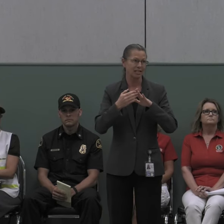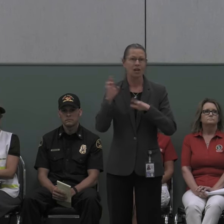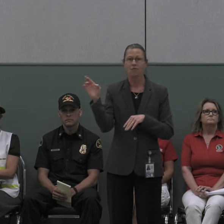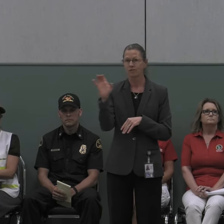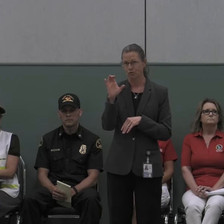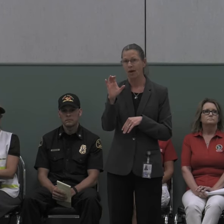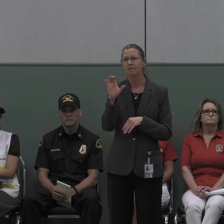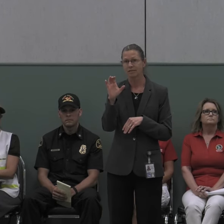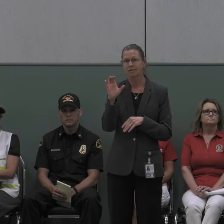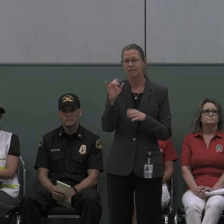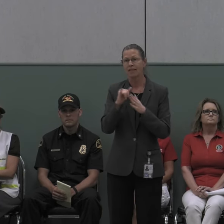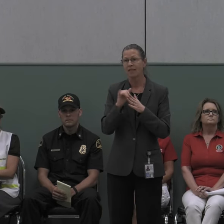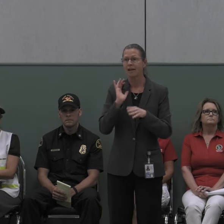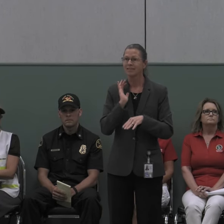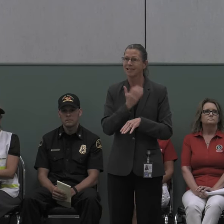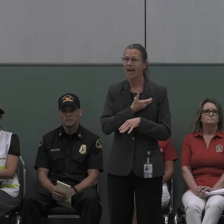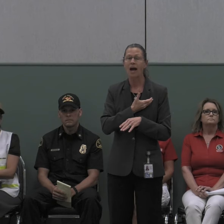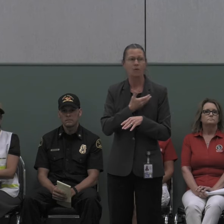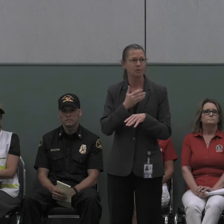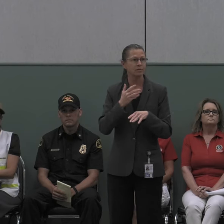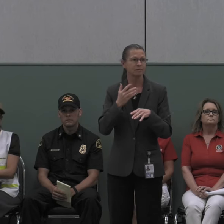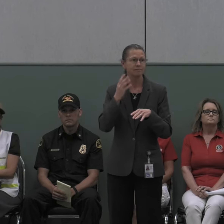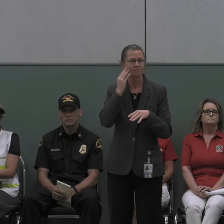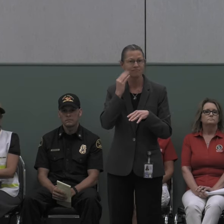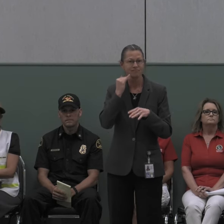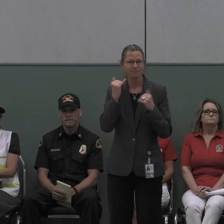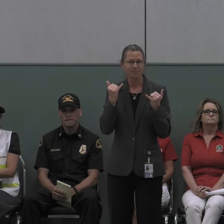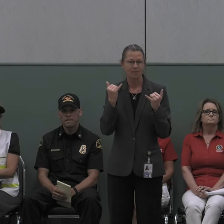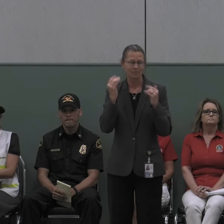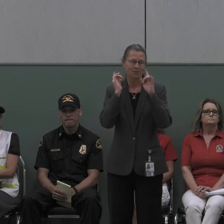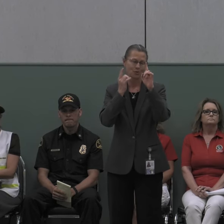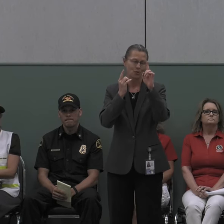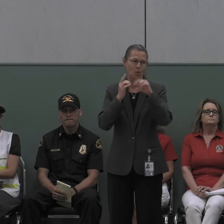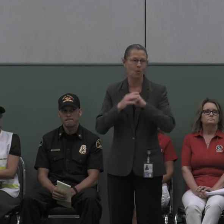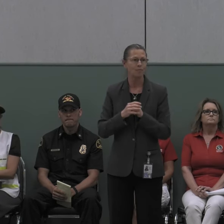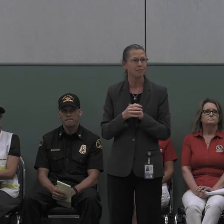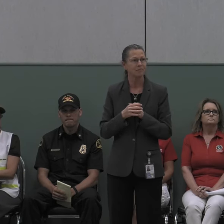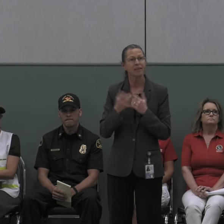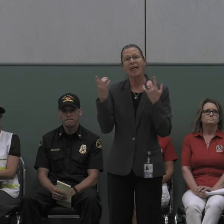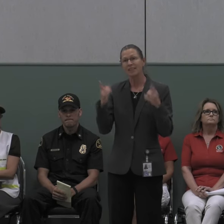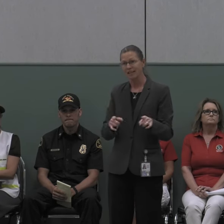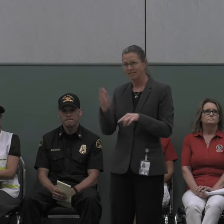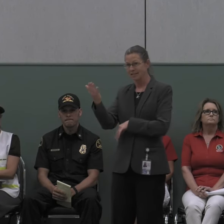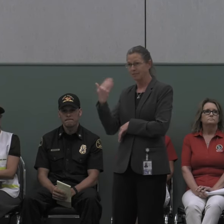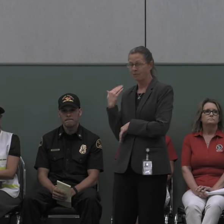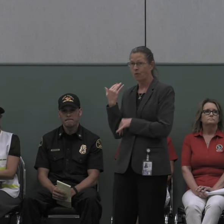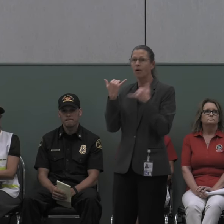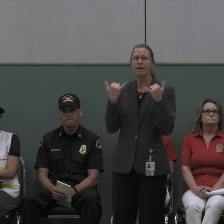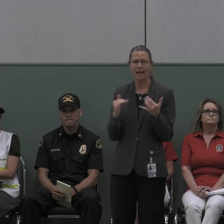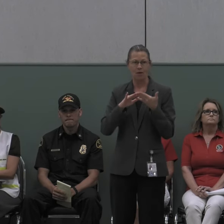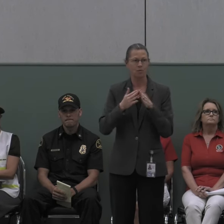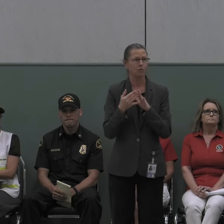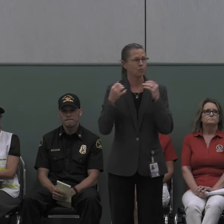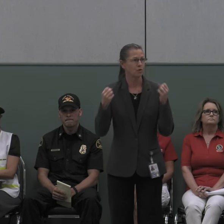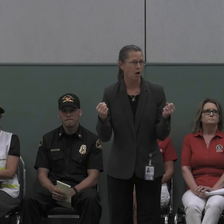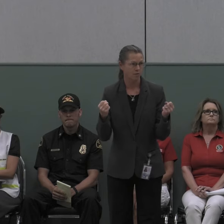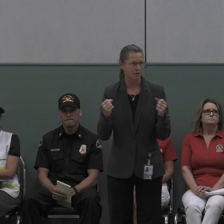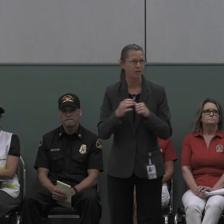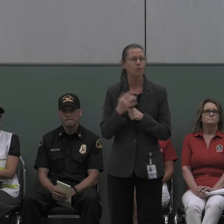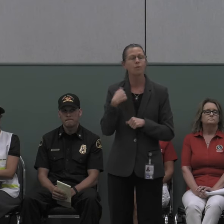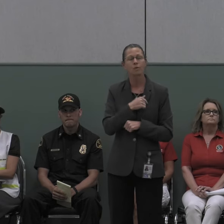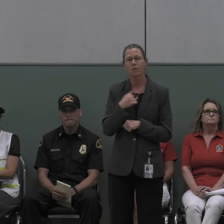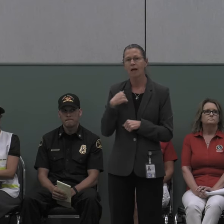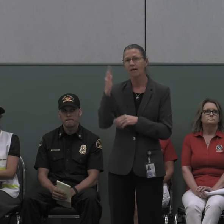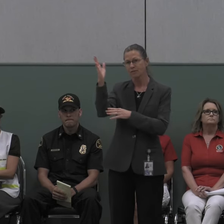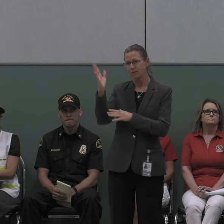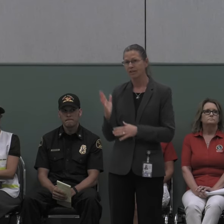our time now. The incident that happened before, now we're in the recovery mode. We will have our speakers speak on